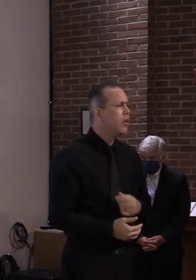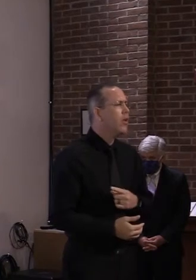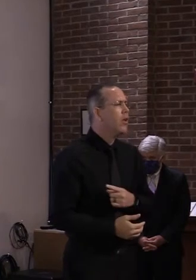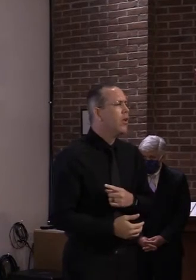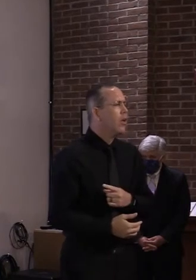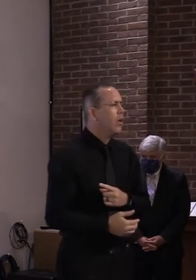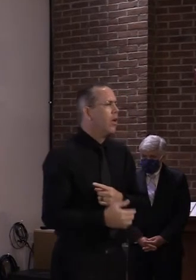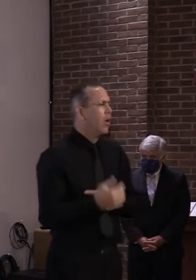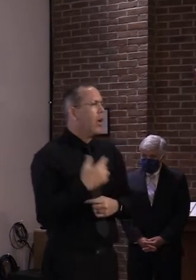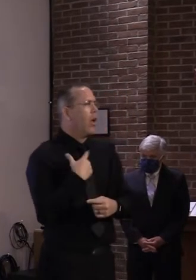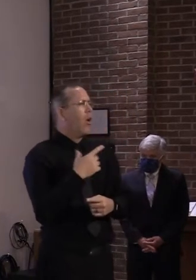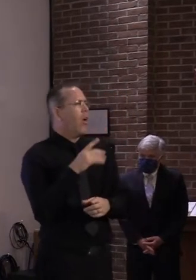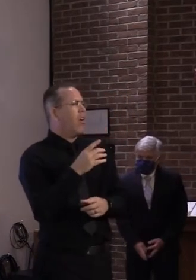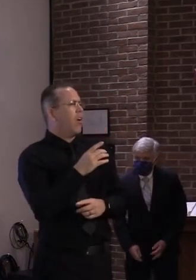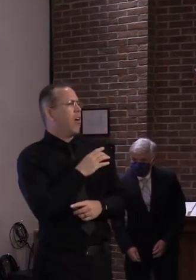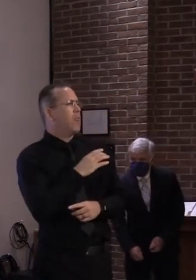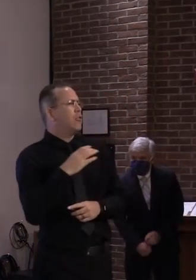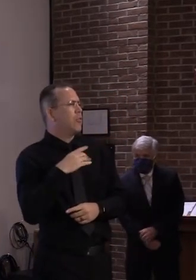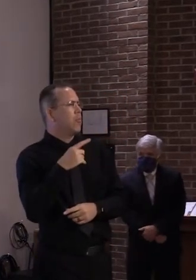in the nation.